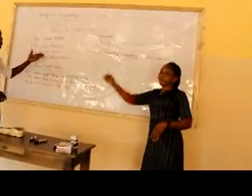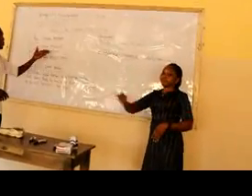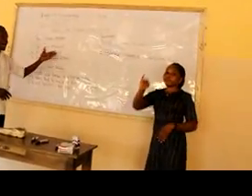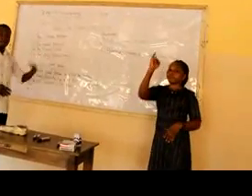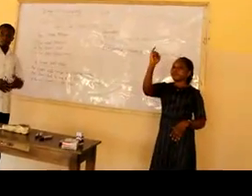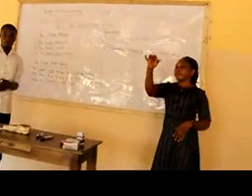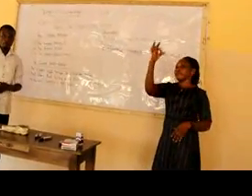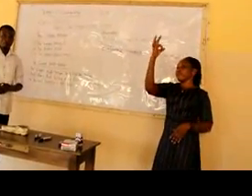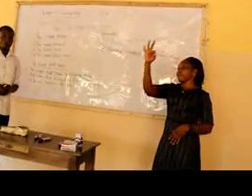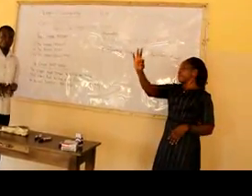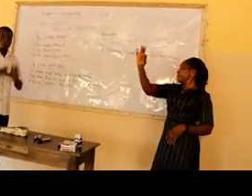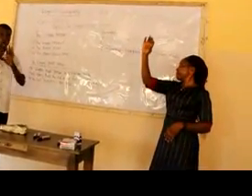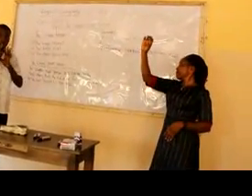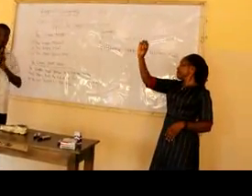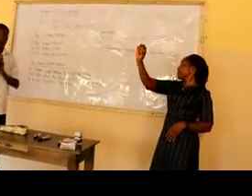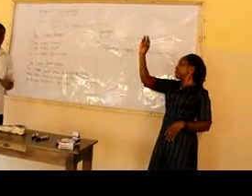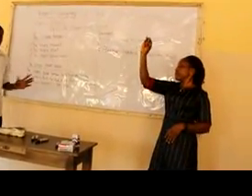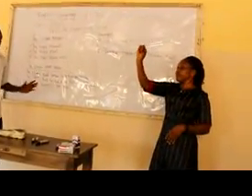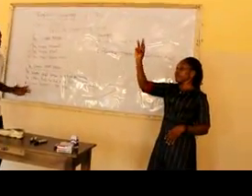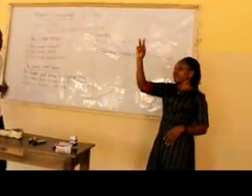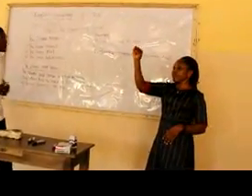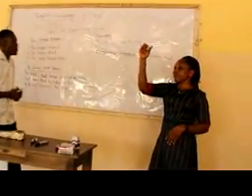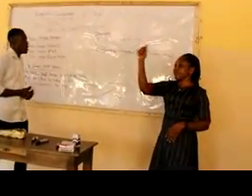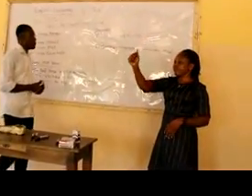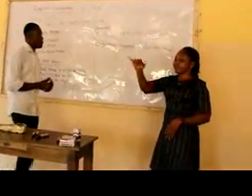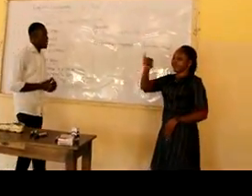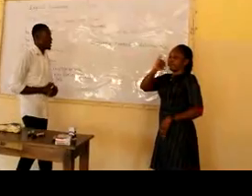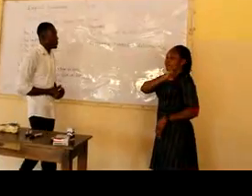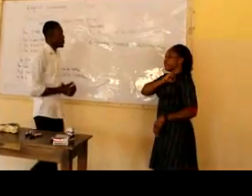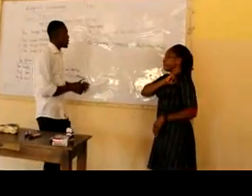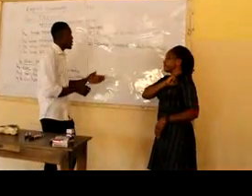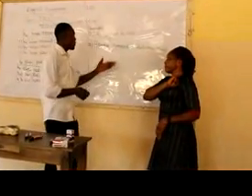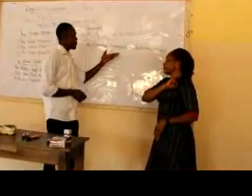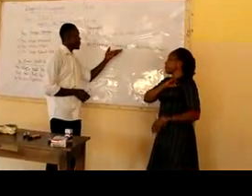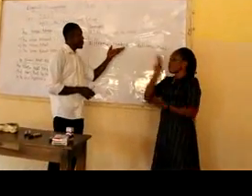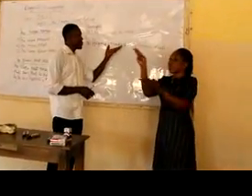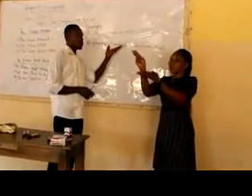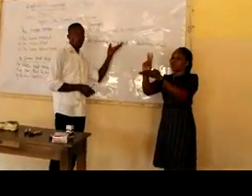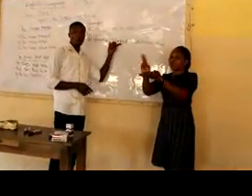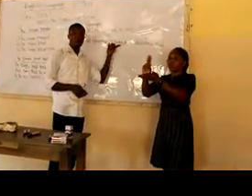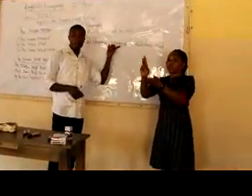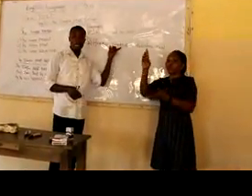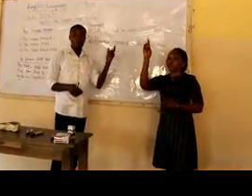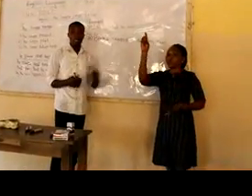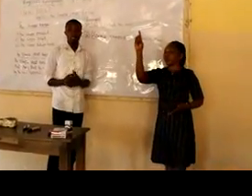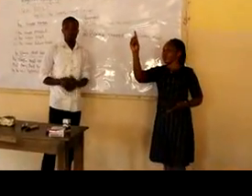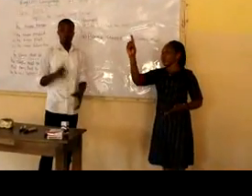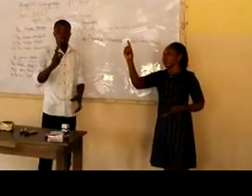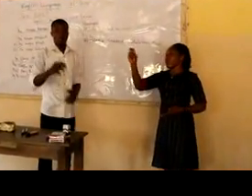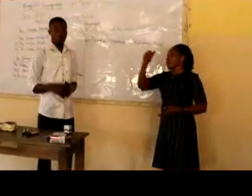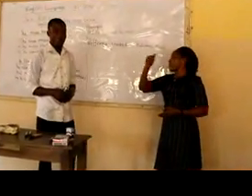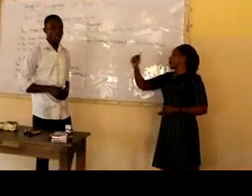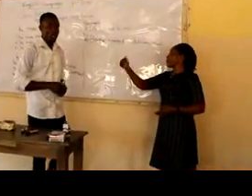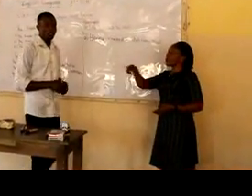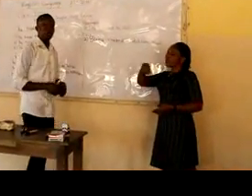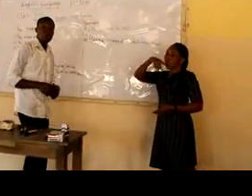the simple past mostly make use of one verb element which